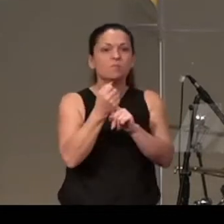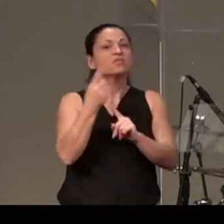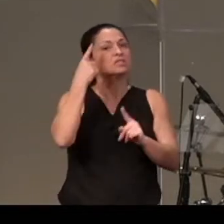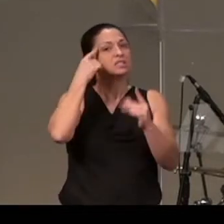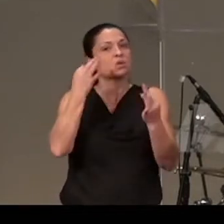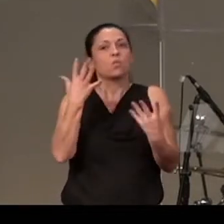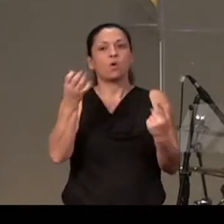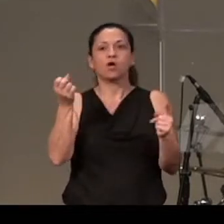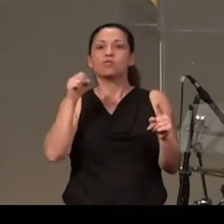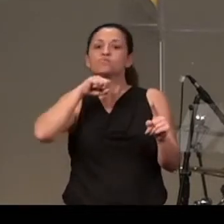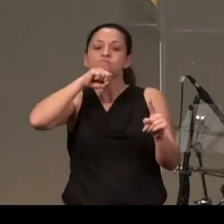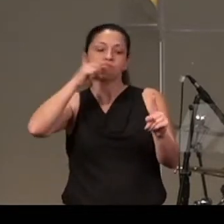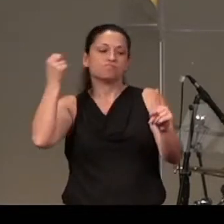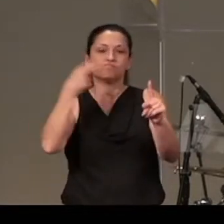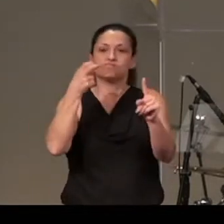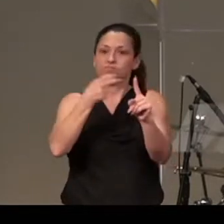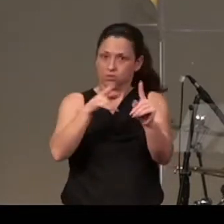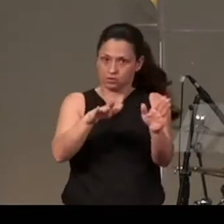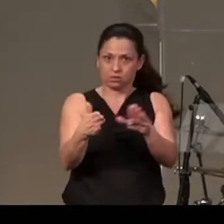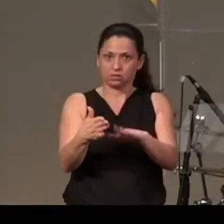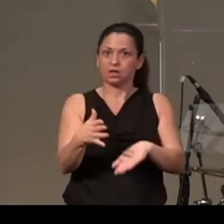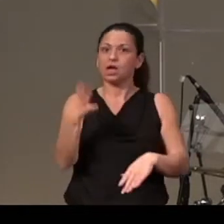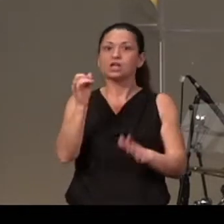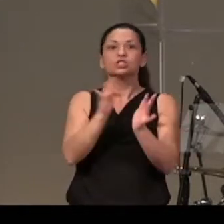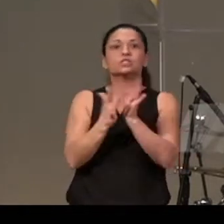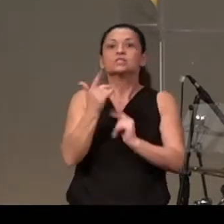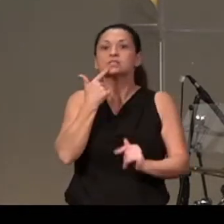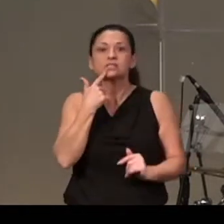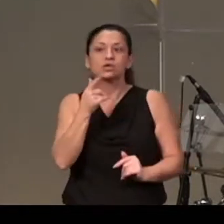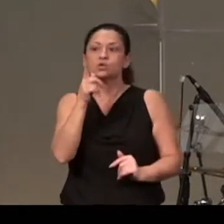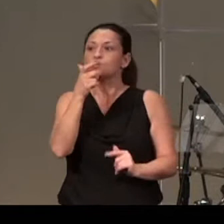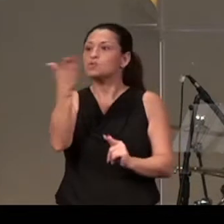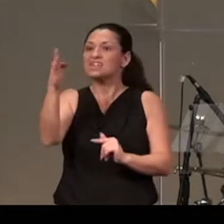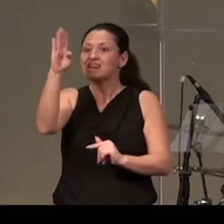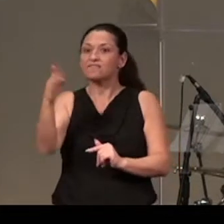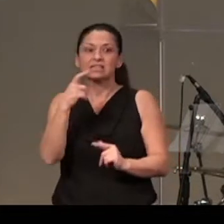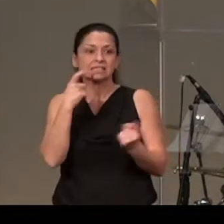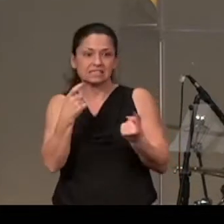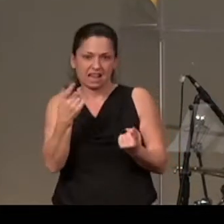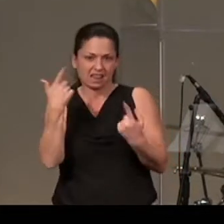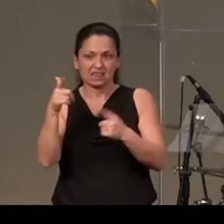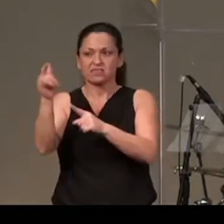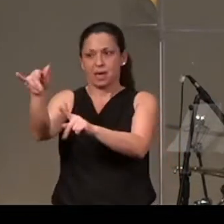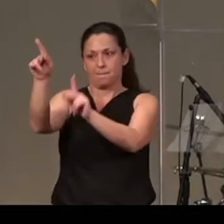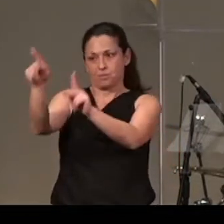whoever hasn't sinned, let him throw the first stone. And so people started leaving, and they left